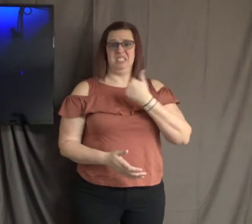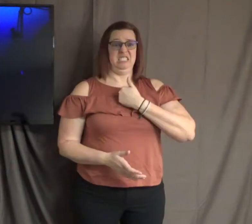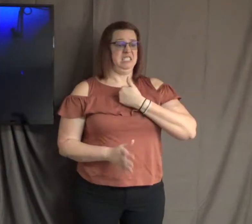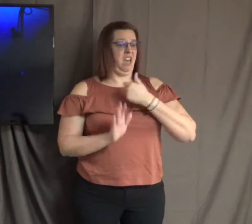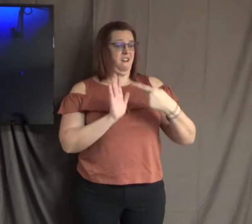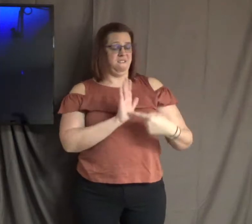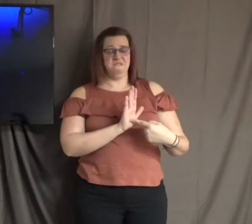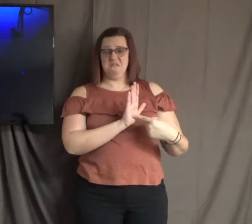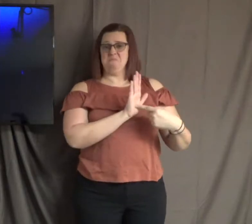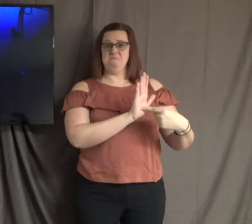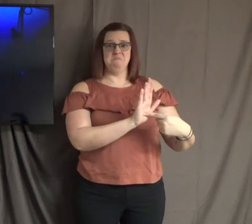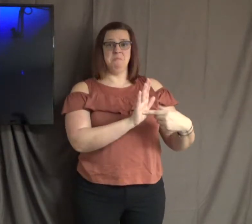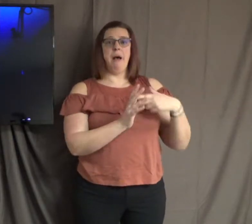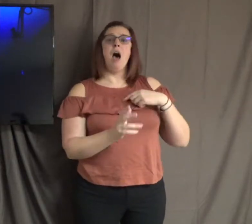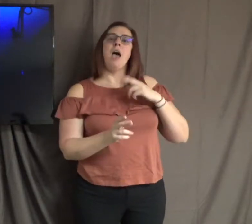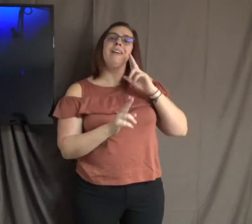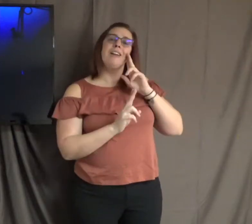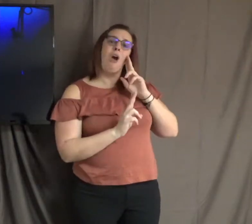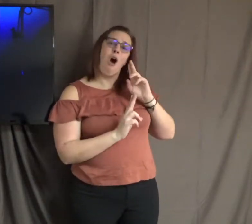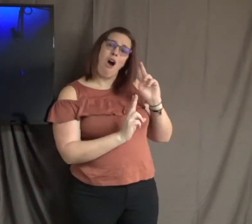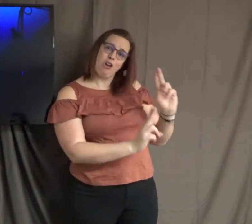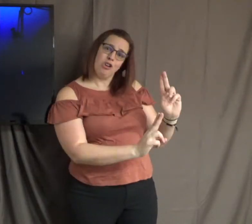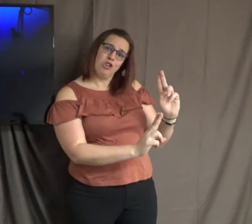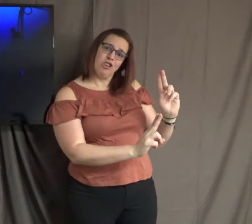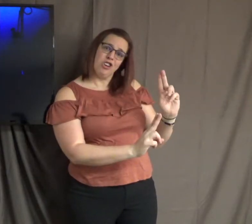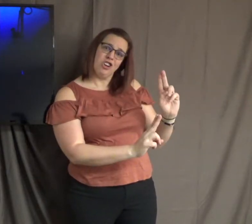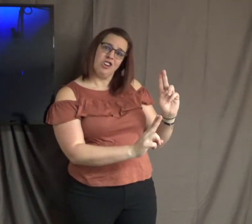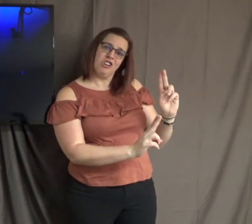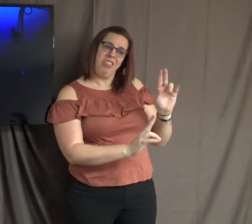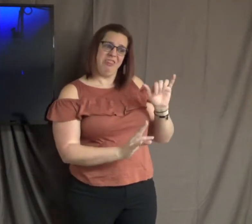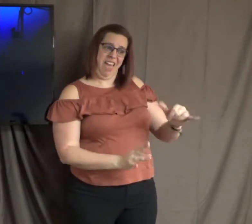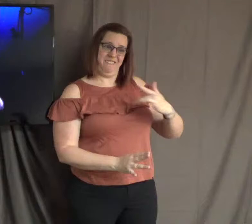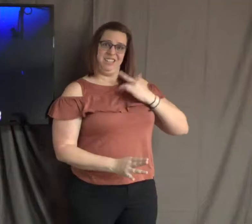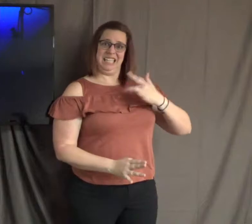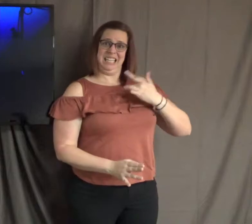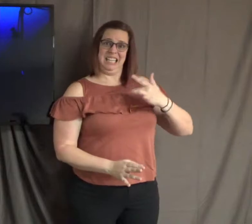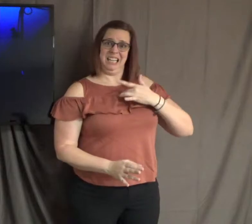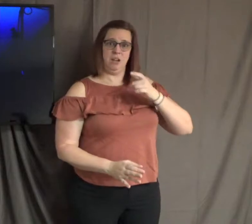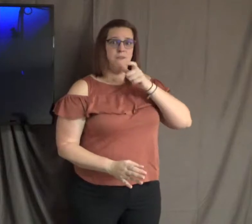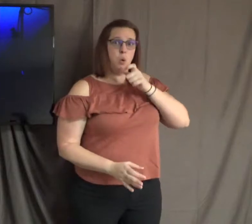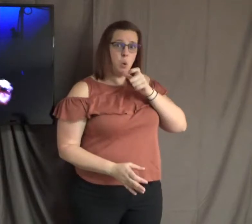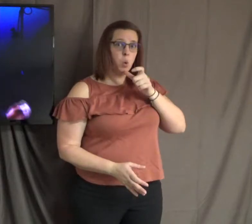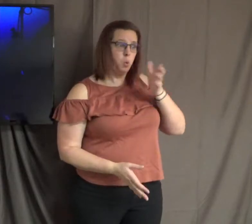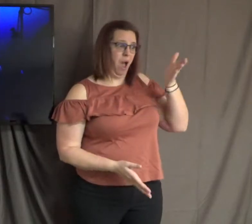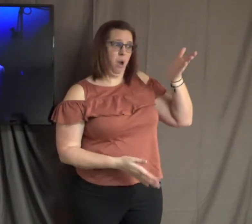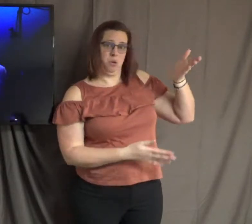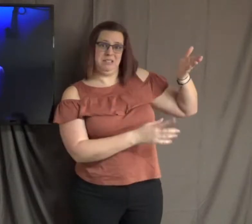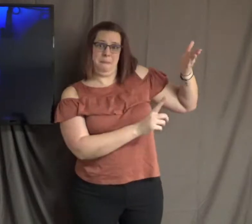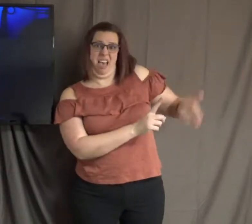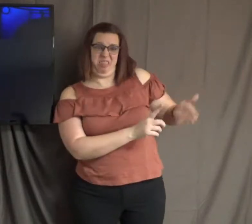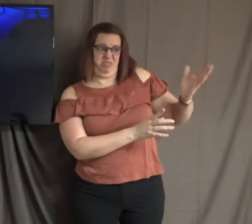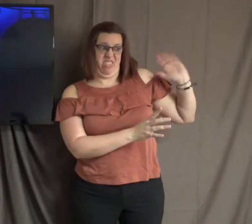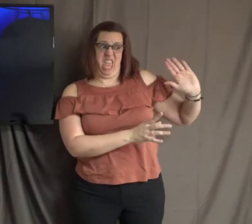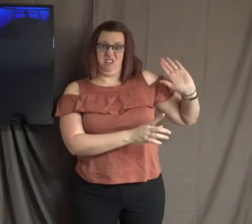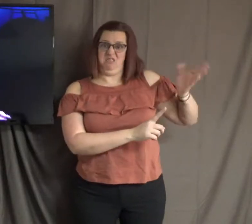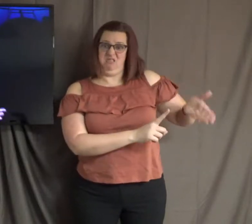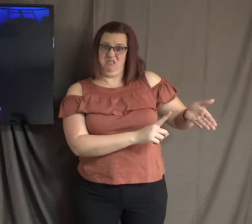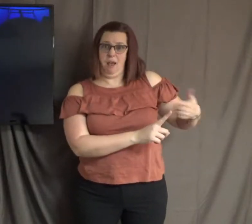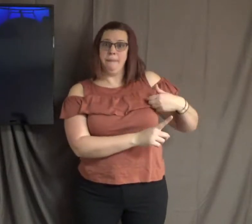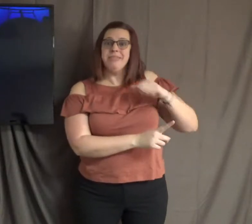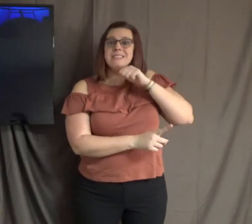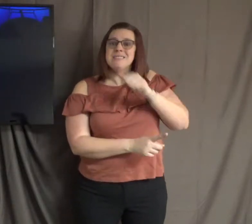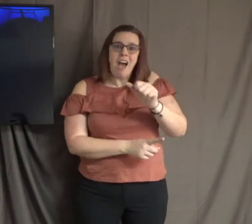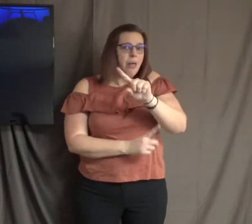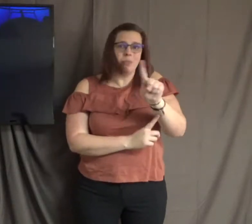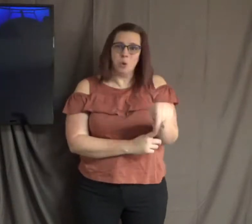I can honor that sense of brokenness. I can honor that sense of loss from who I was then. But that's not the question. James Hillman